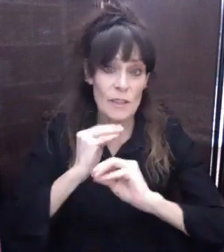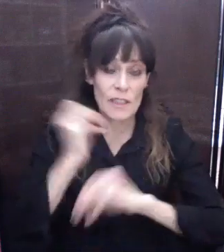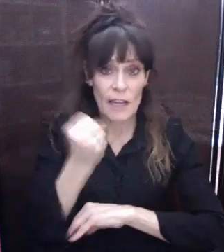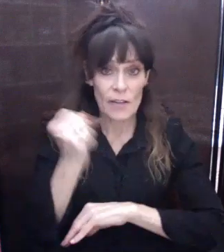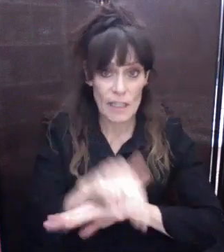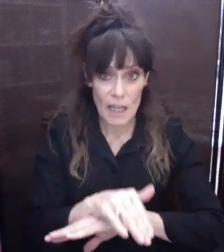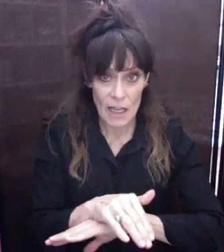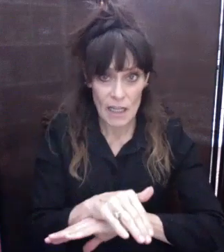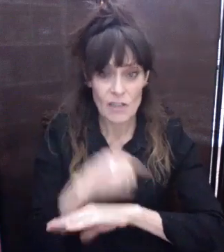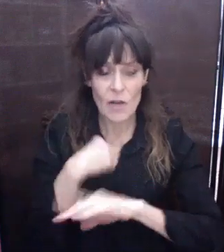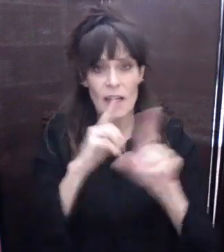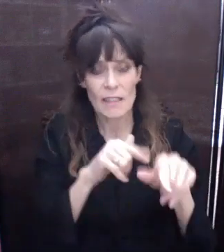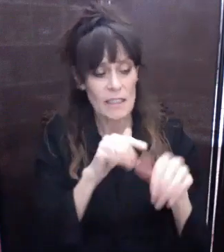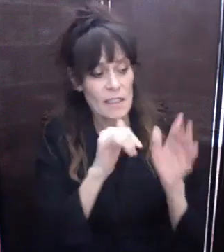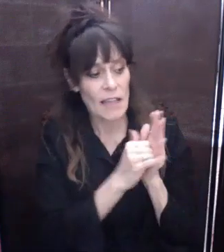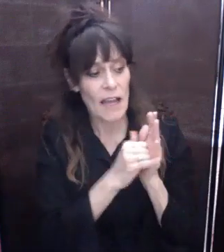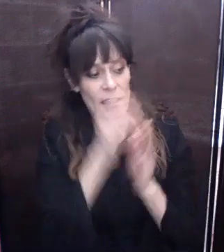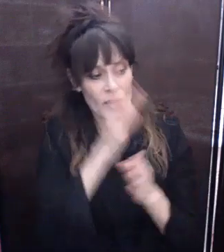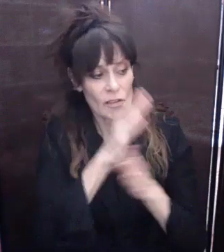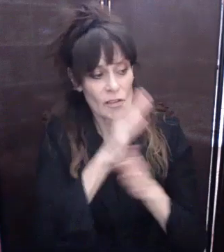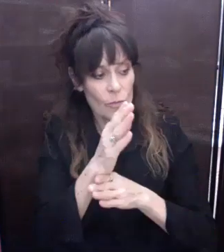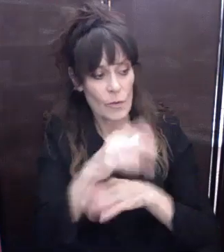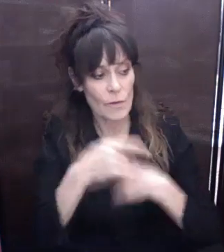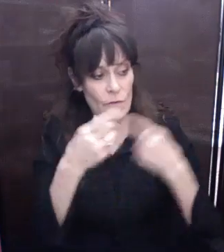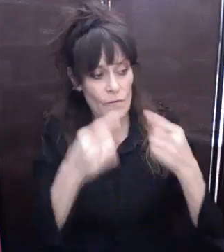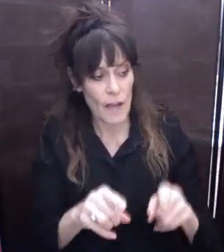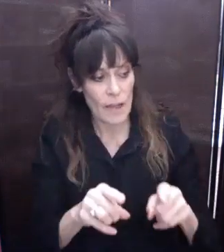I attended that Soberfest, not looking any too